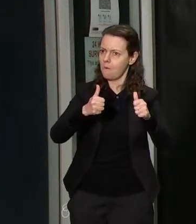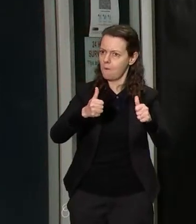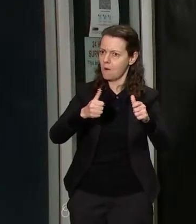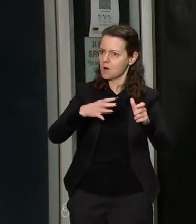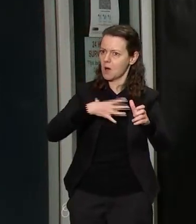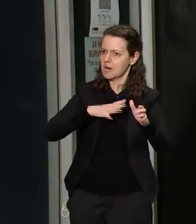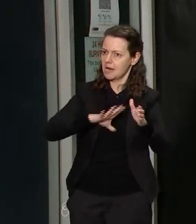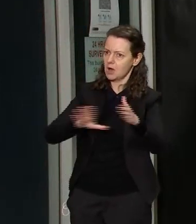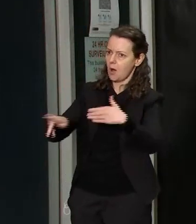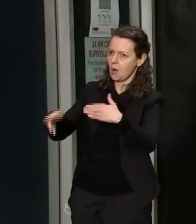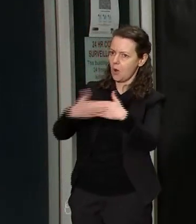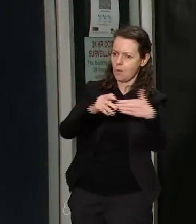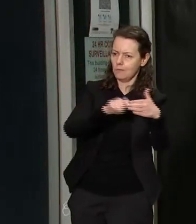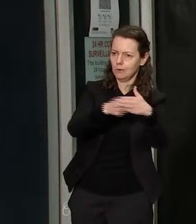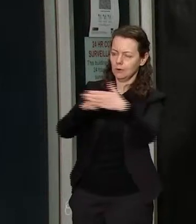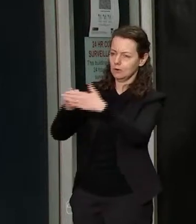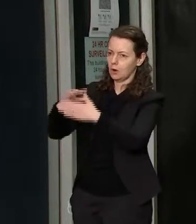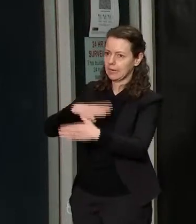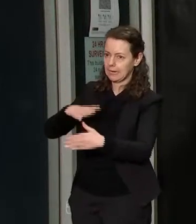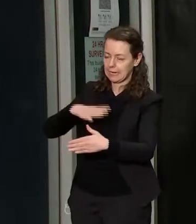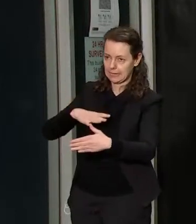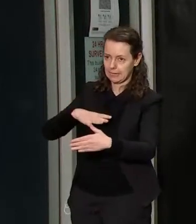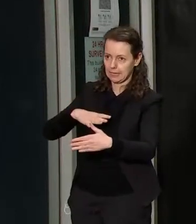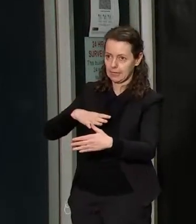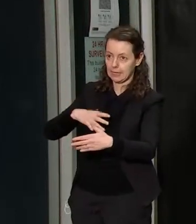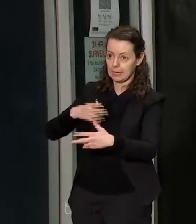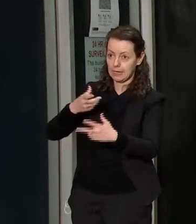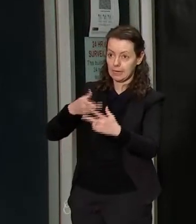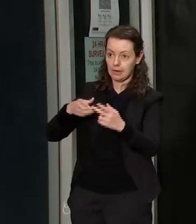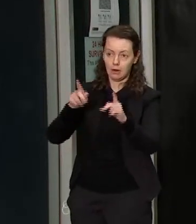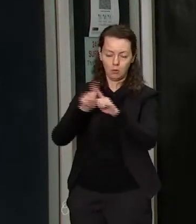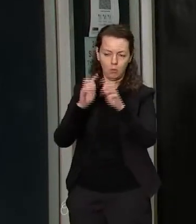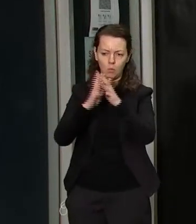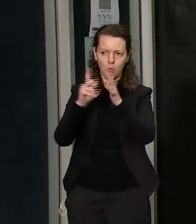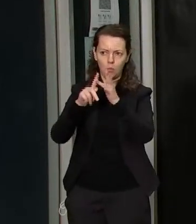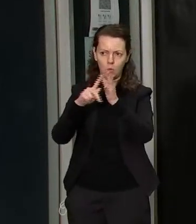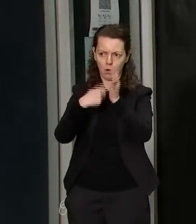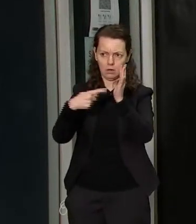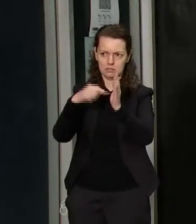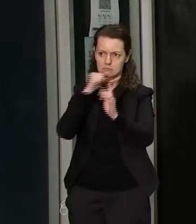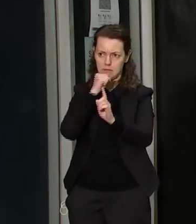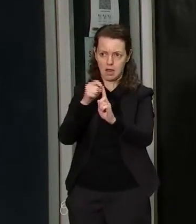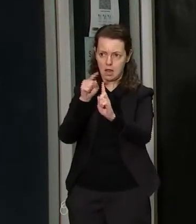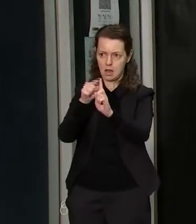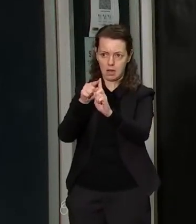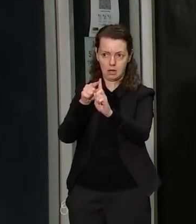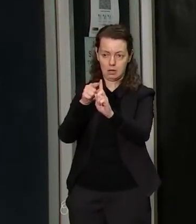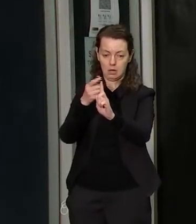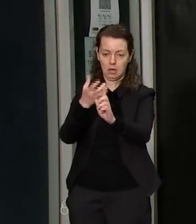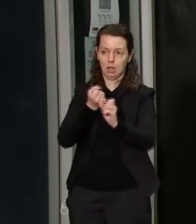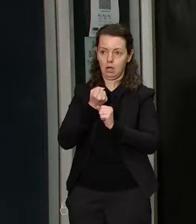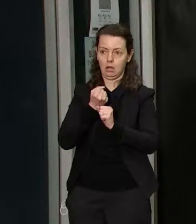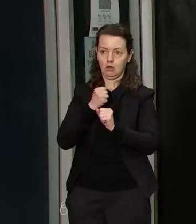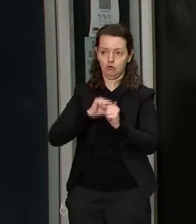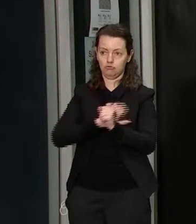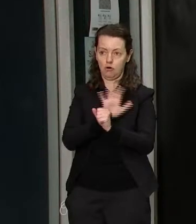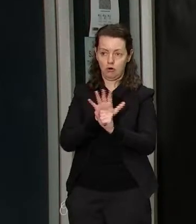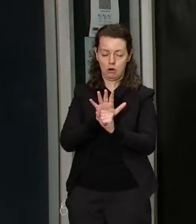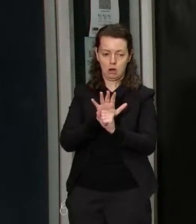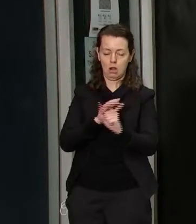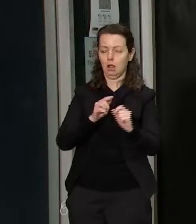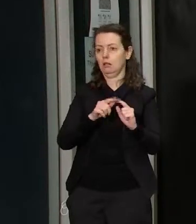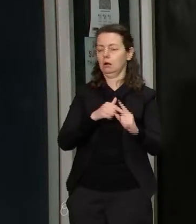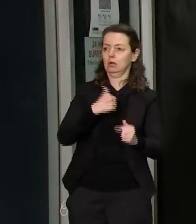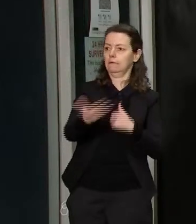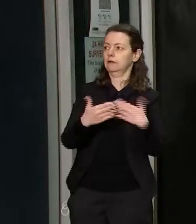we've had generations of transmission, right across exposure sites right across the state, thousands of